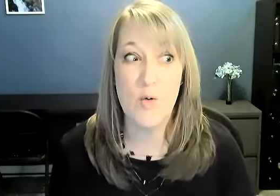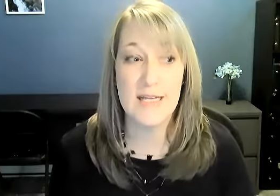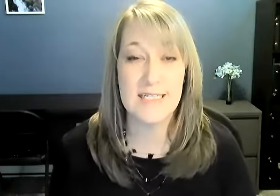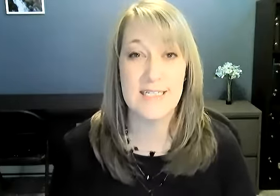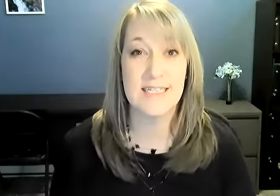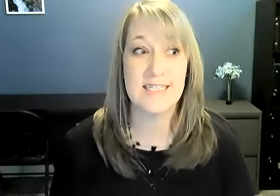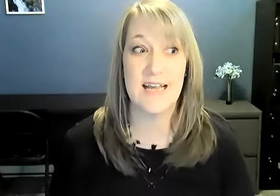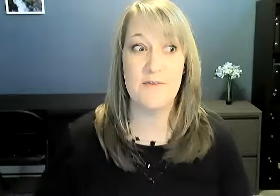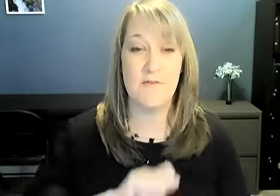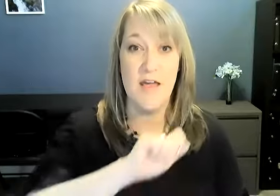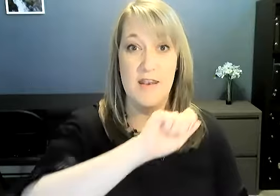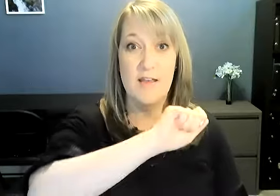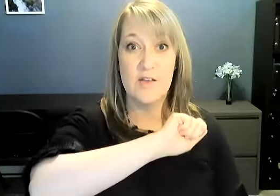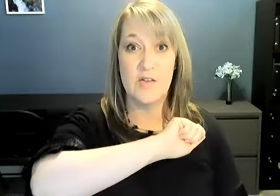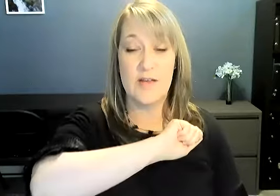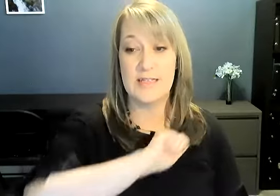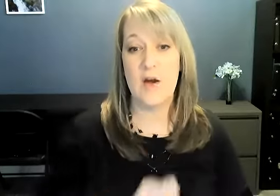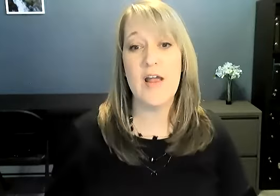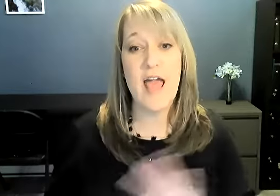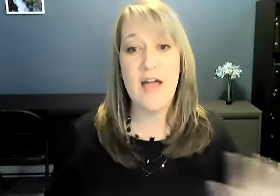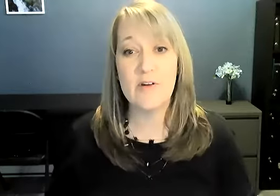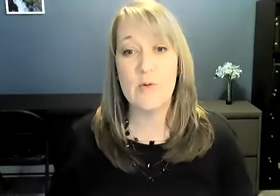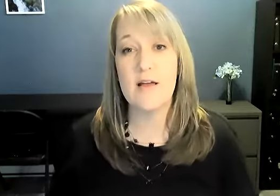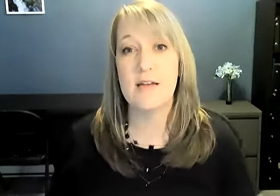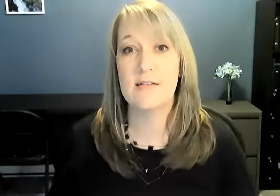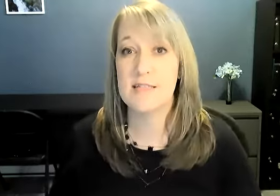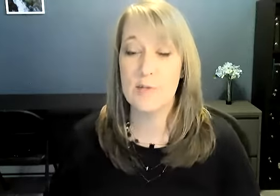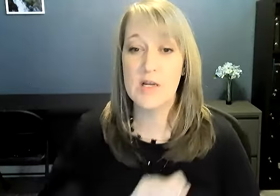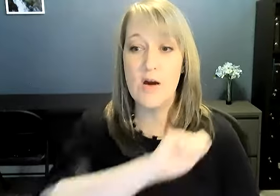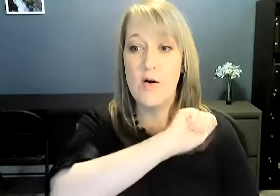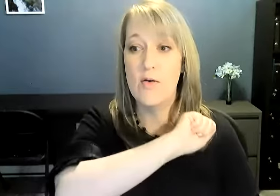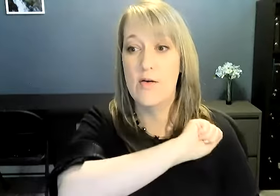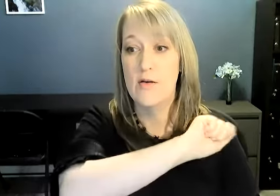it. It's kind of fun. So if I say, all right, everyone, it's time to go.